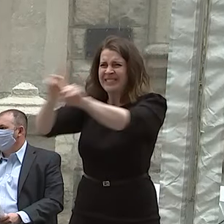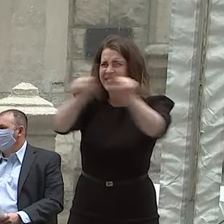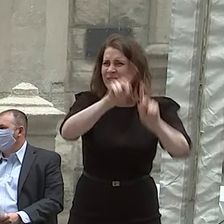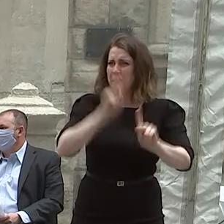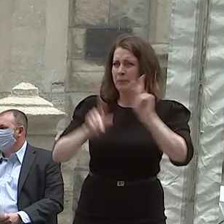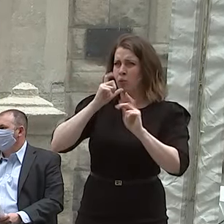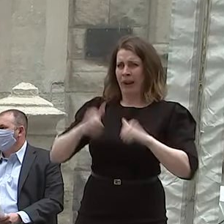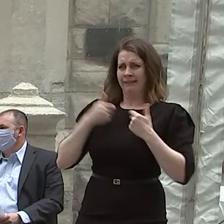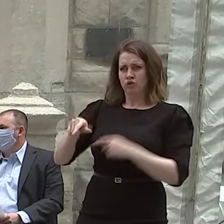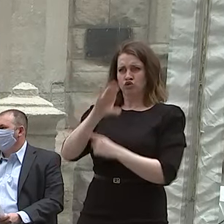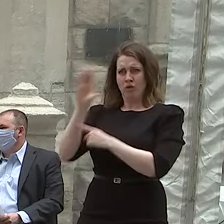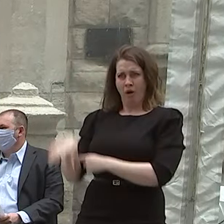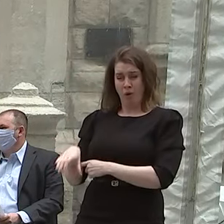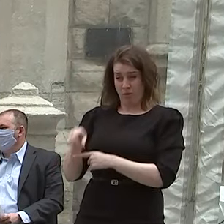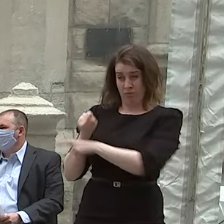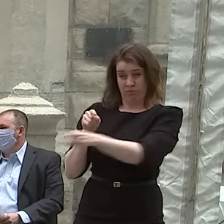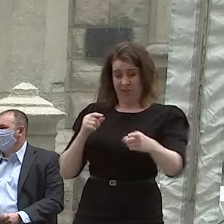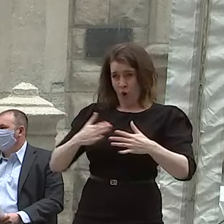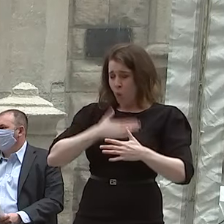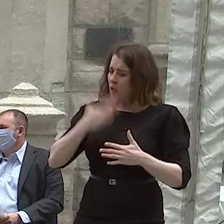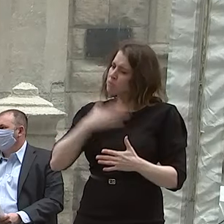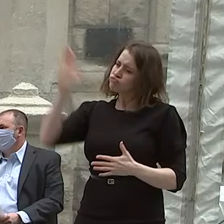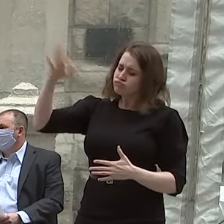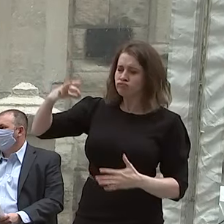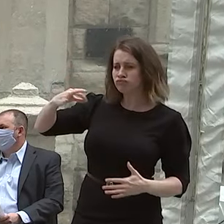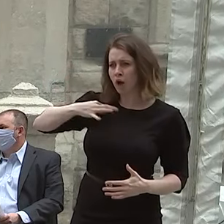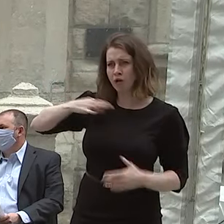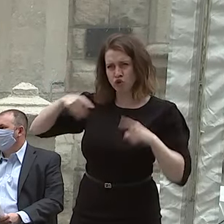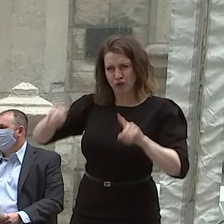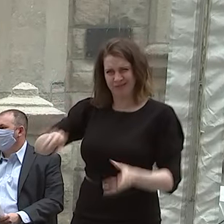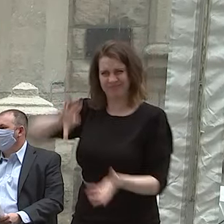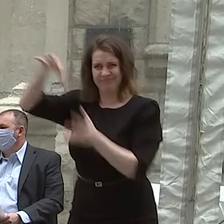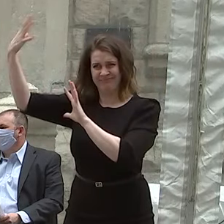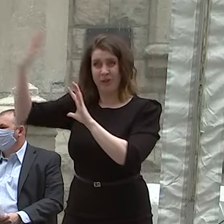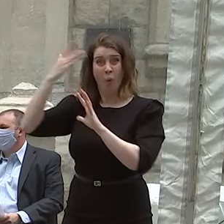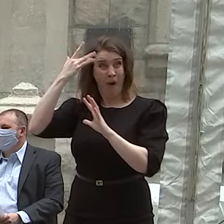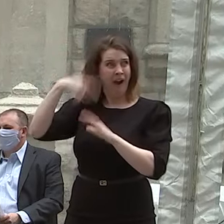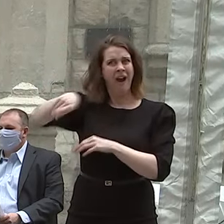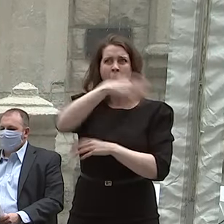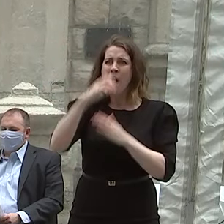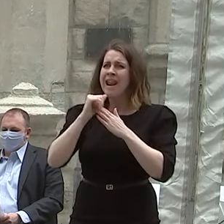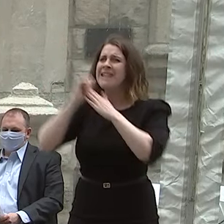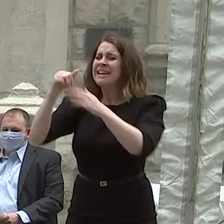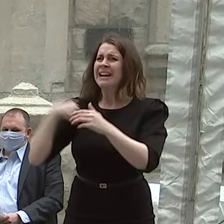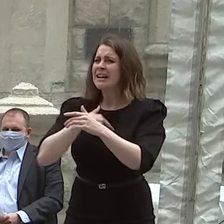who themselves have stepped up in this unprecedented crisis to help lead us through